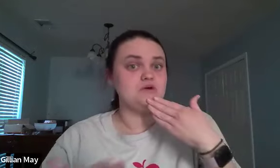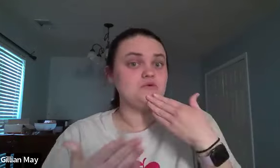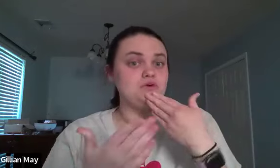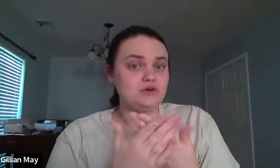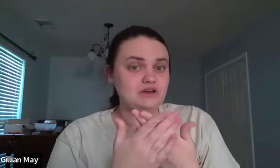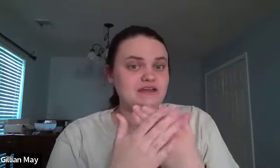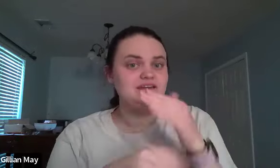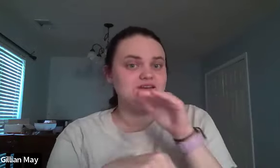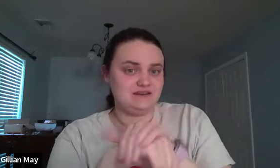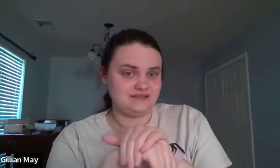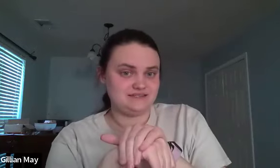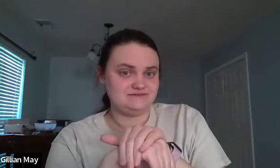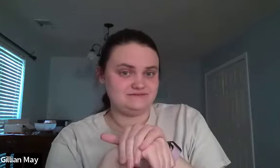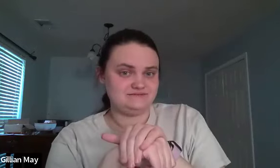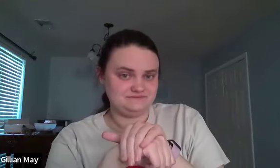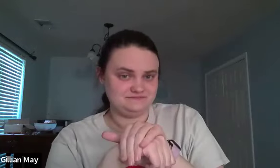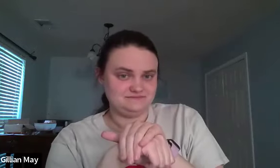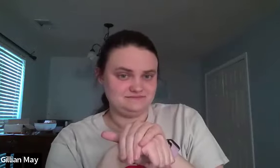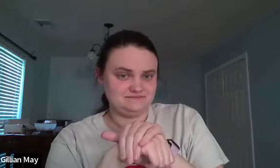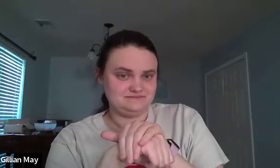go good night.